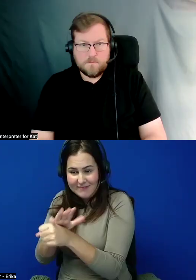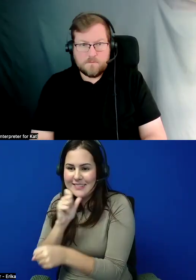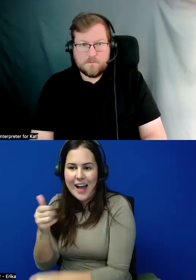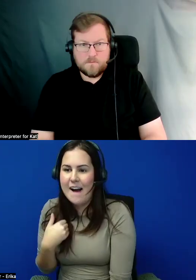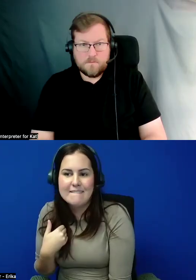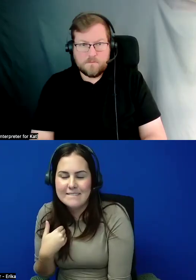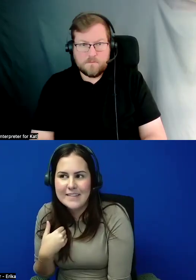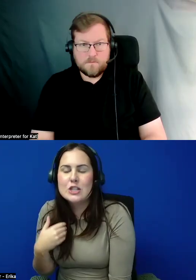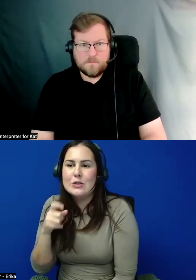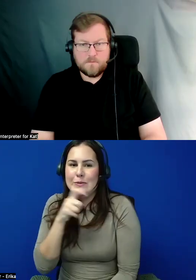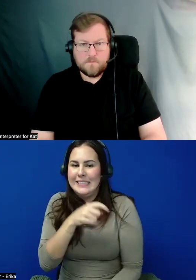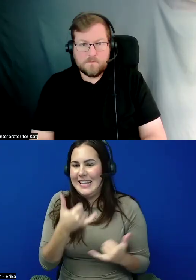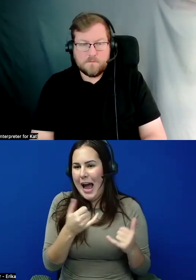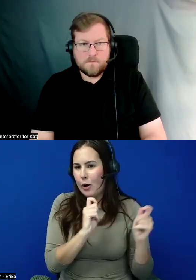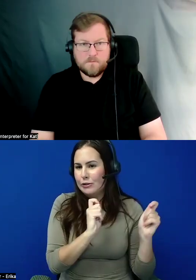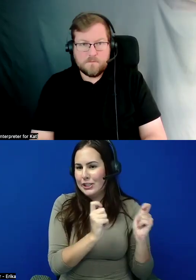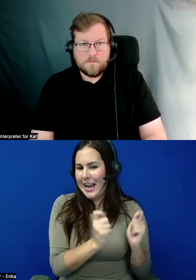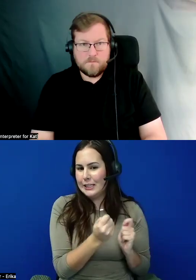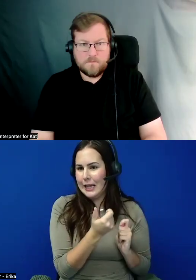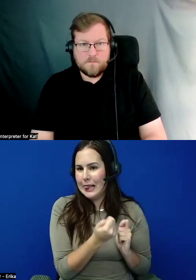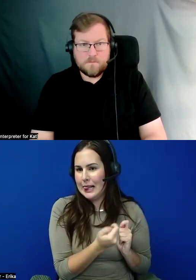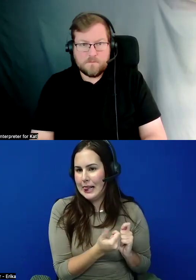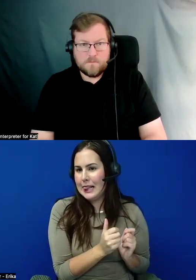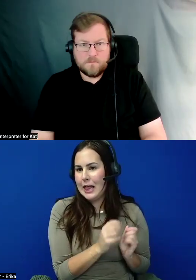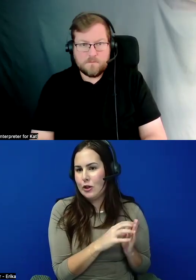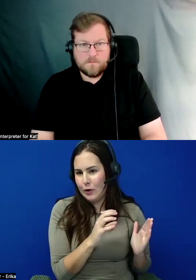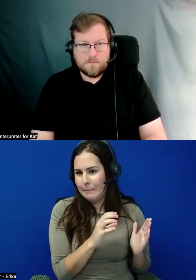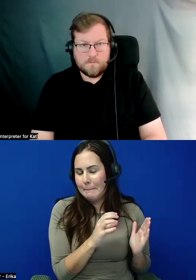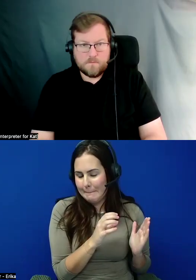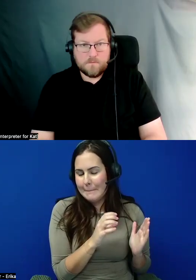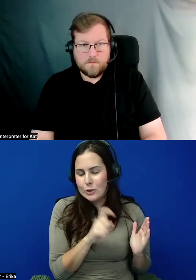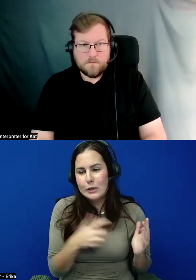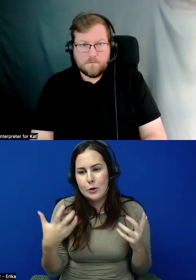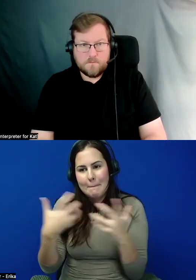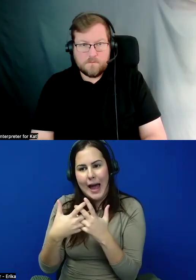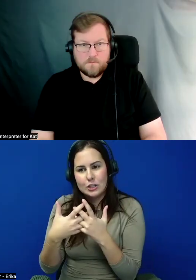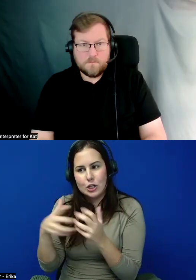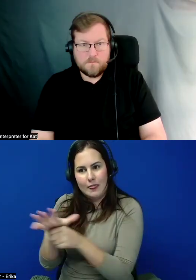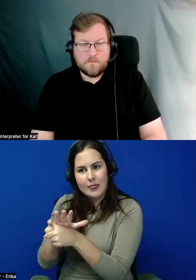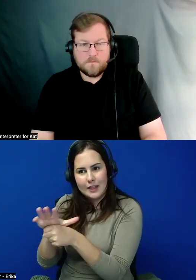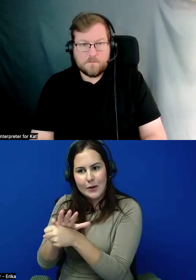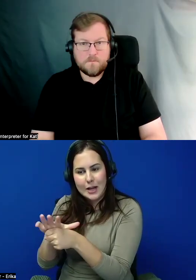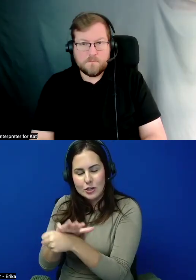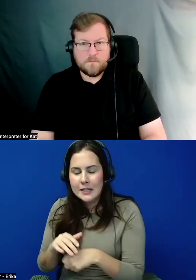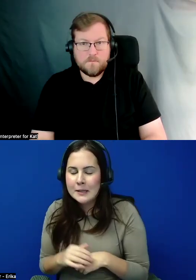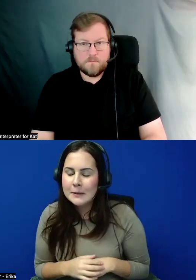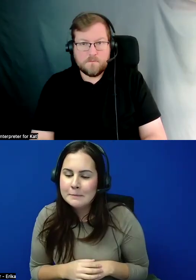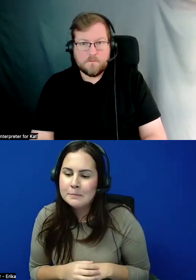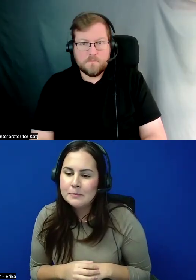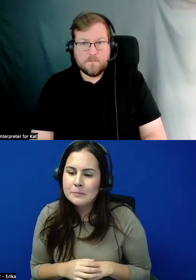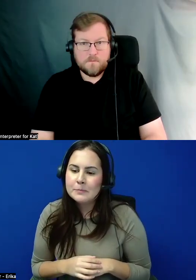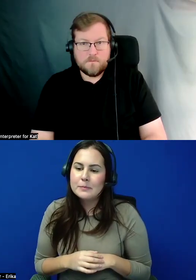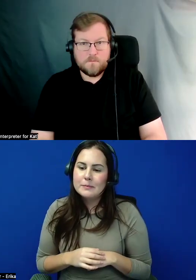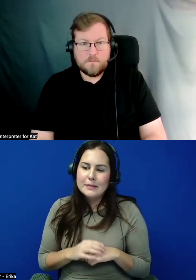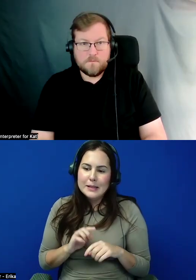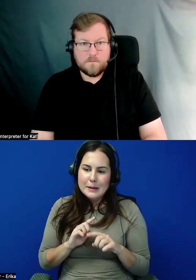out." And so we kind of adapted the script to match what we found a bit. But we also just did a lot of, shoe leather